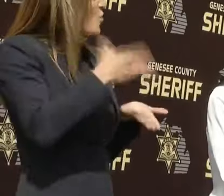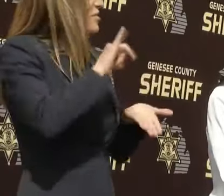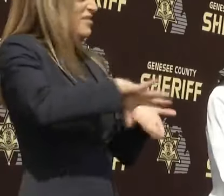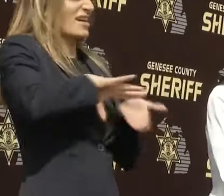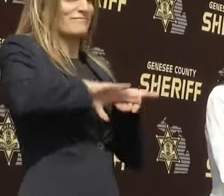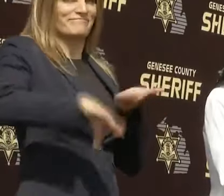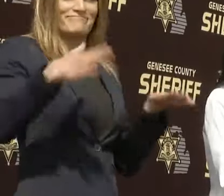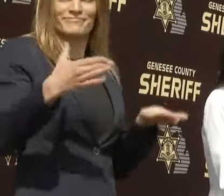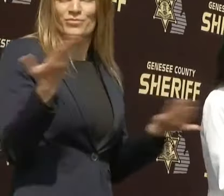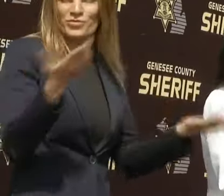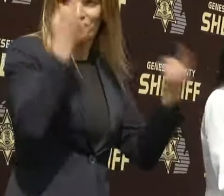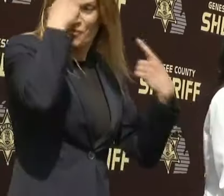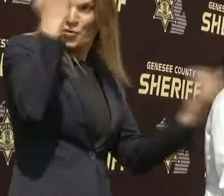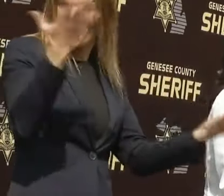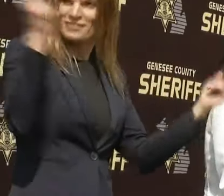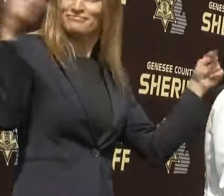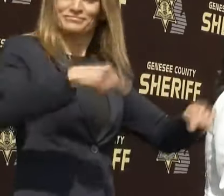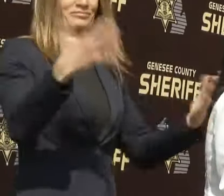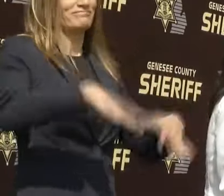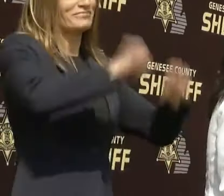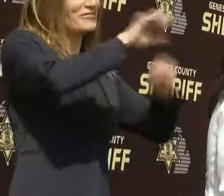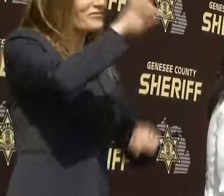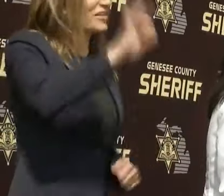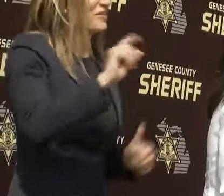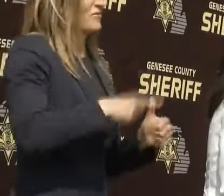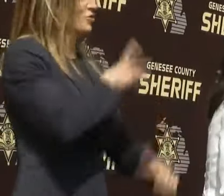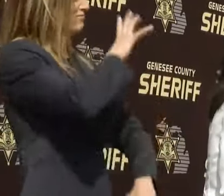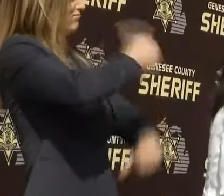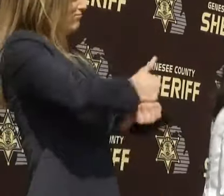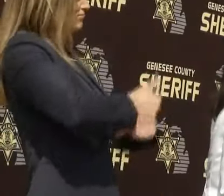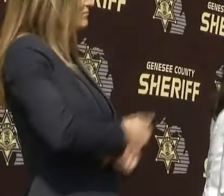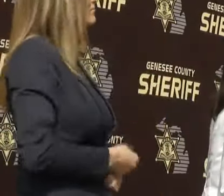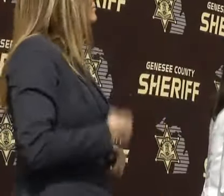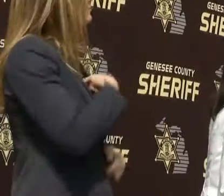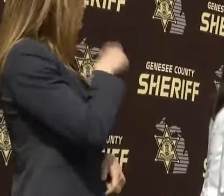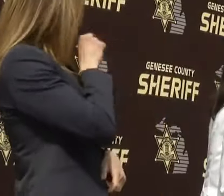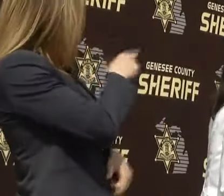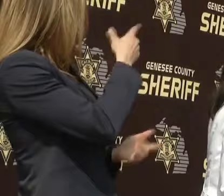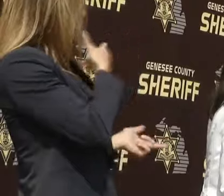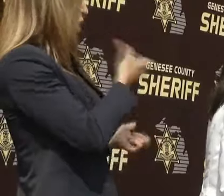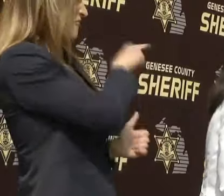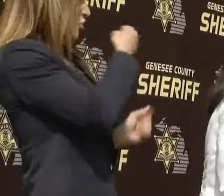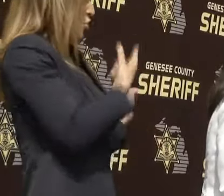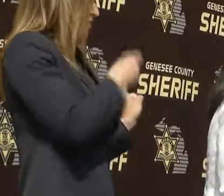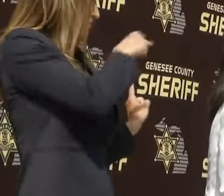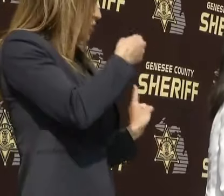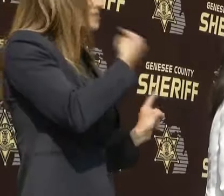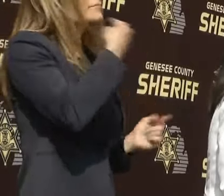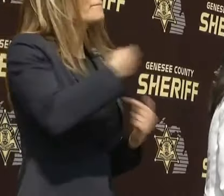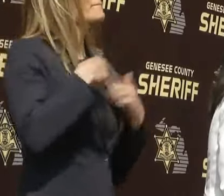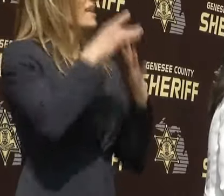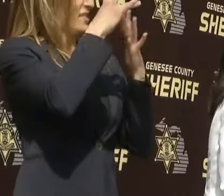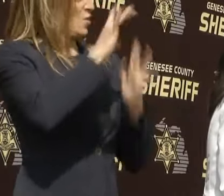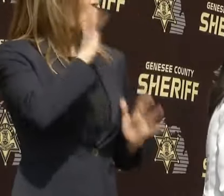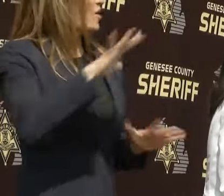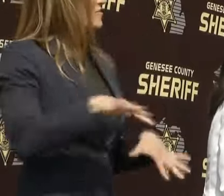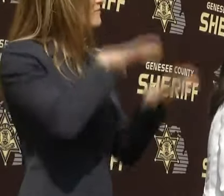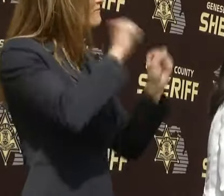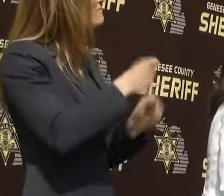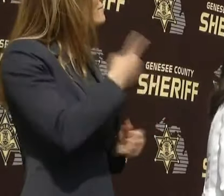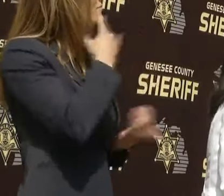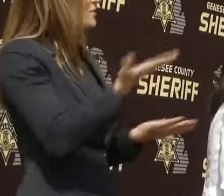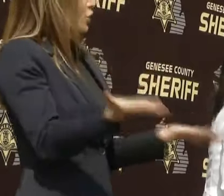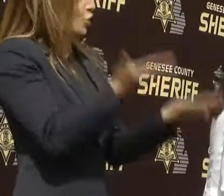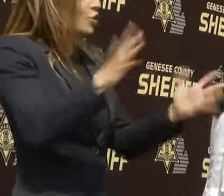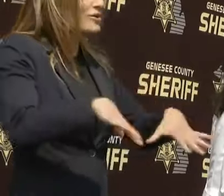expungement fairs here in Genesee, and you said you wanted to go first and that you would put the fair in